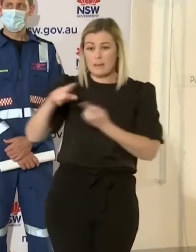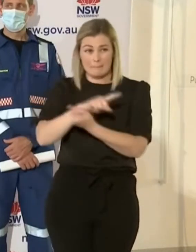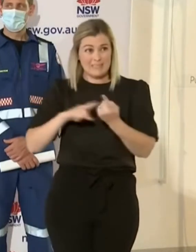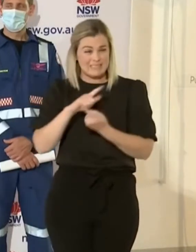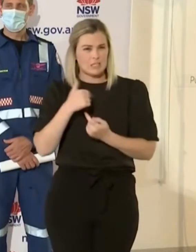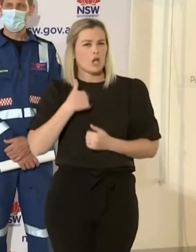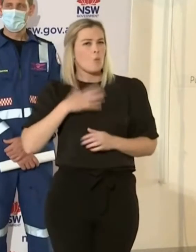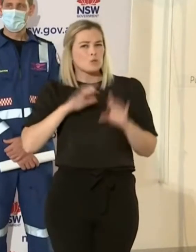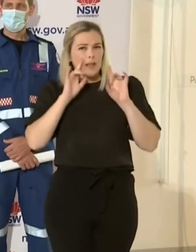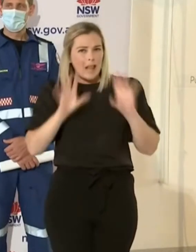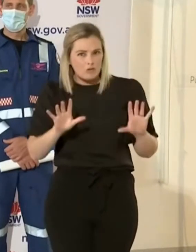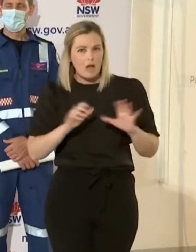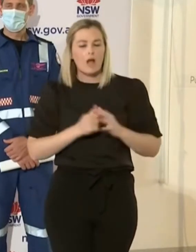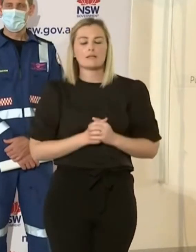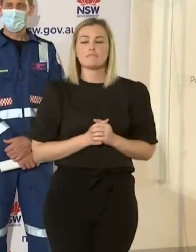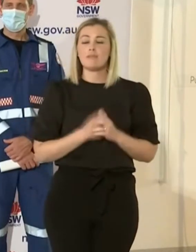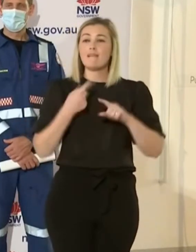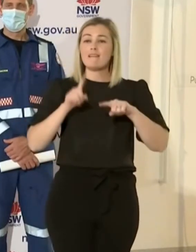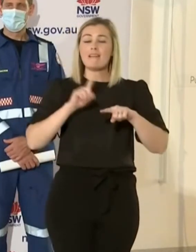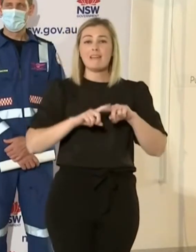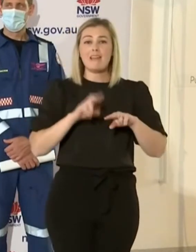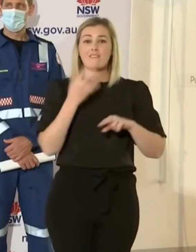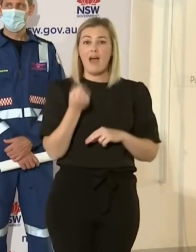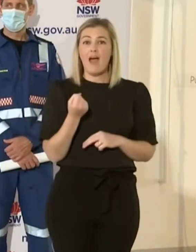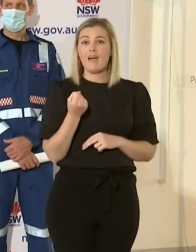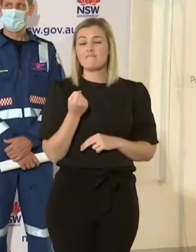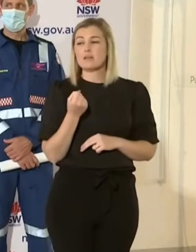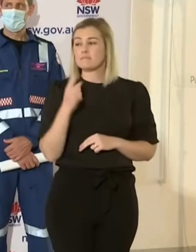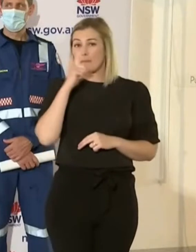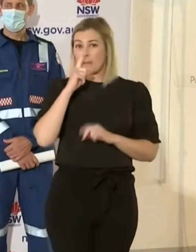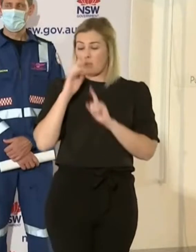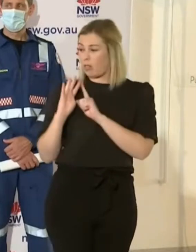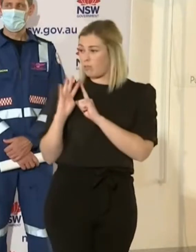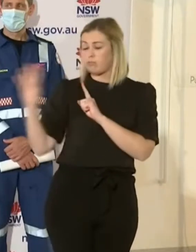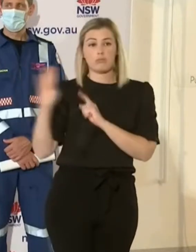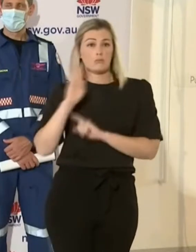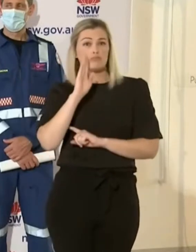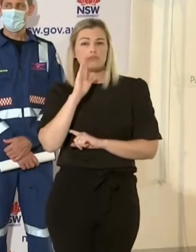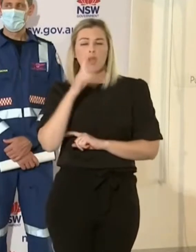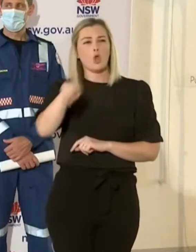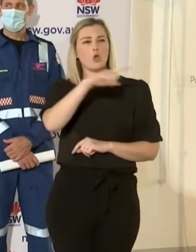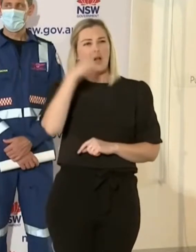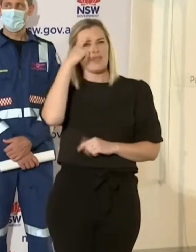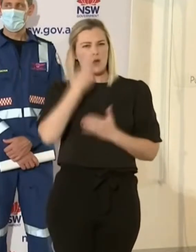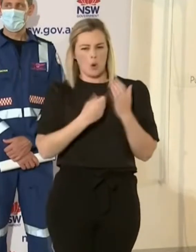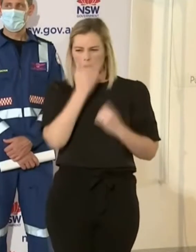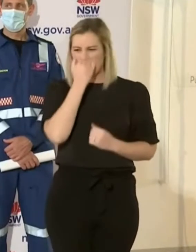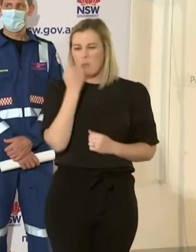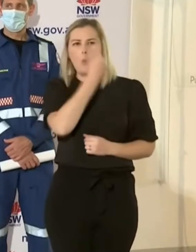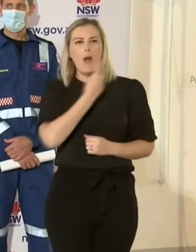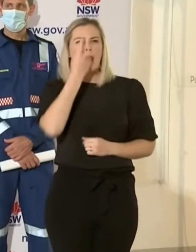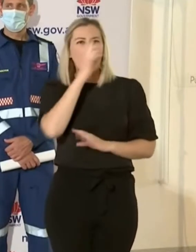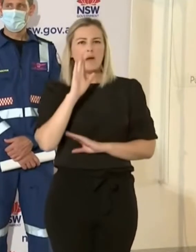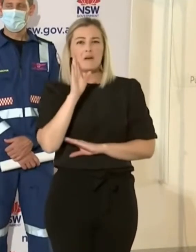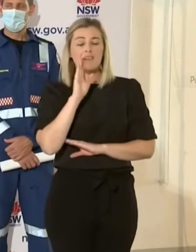say, 4 people or 3 people at one of these press conferences, you think it's just for 1 hour or for whatever it is that you walk in here. But in fact, there's the preparation for the